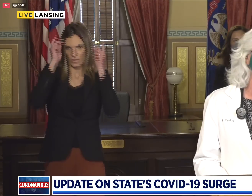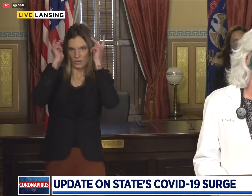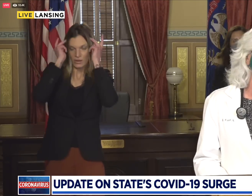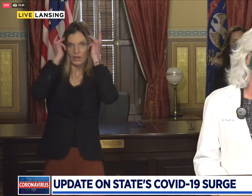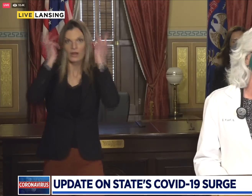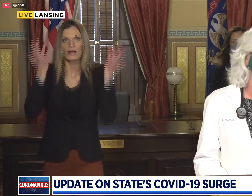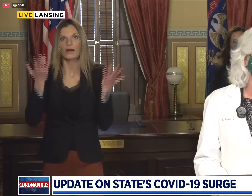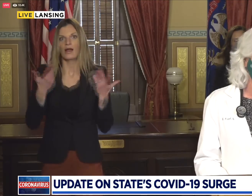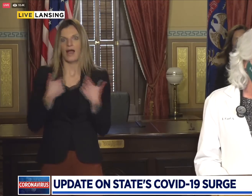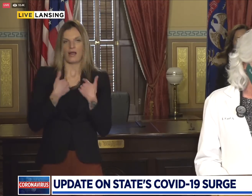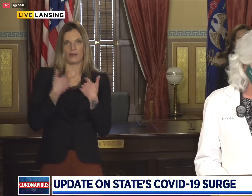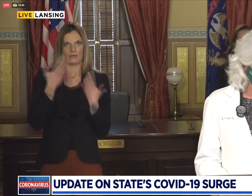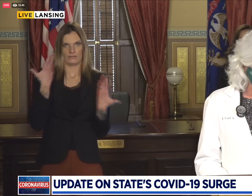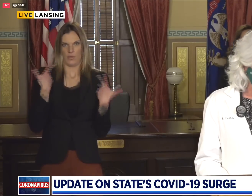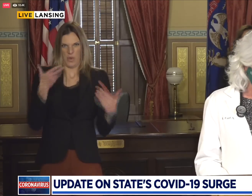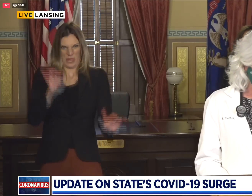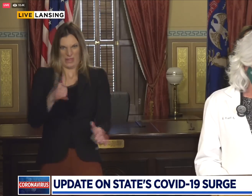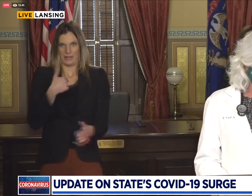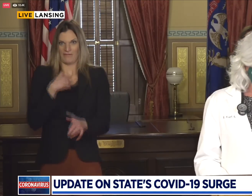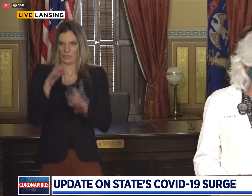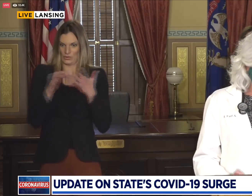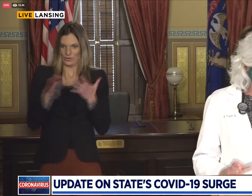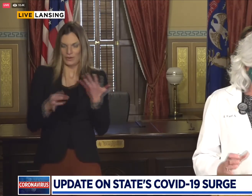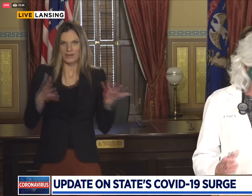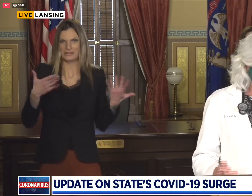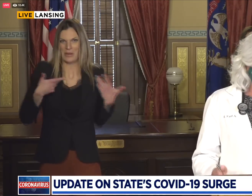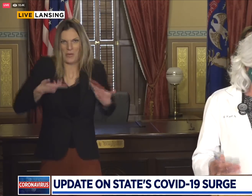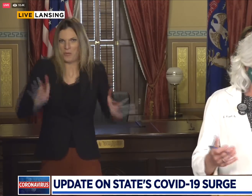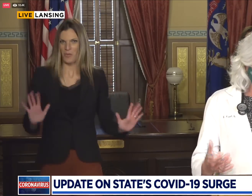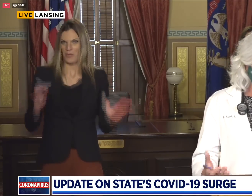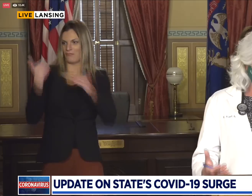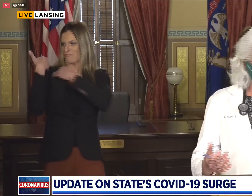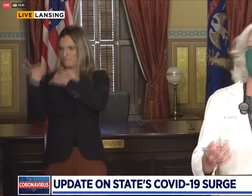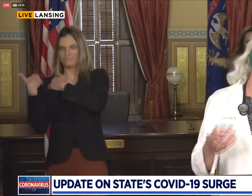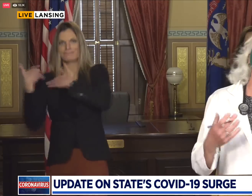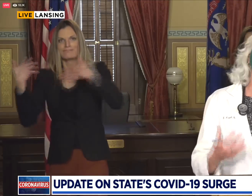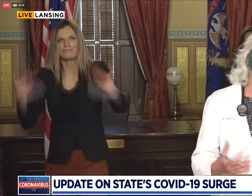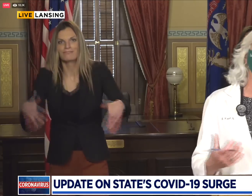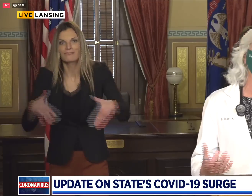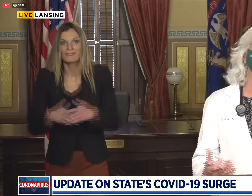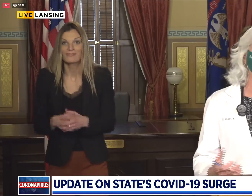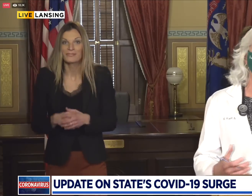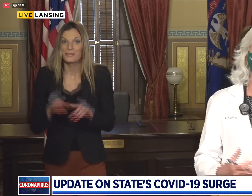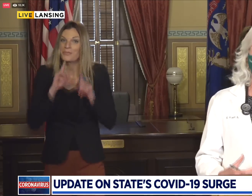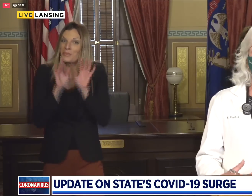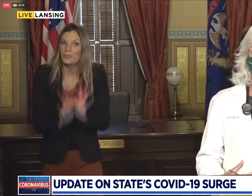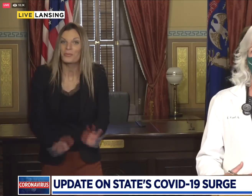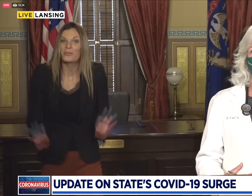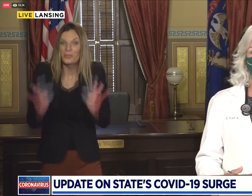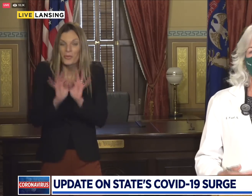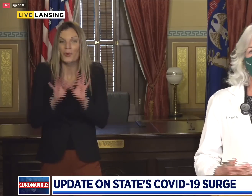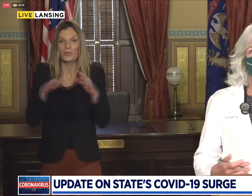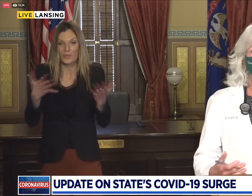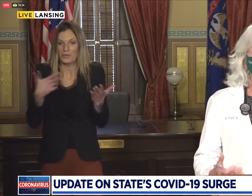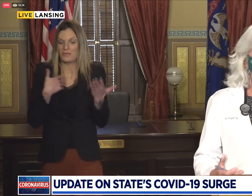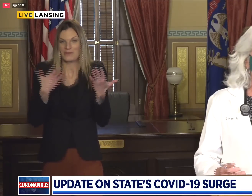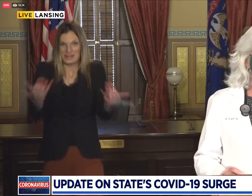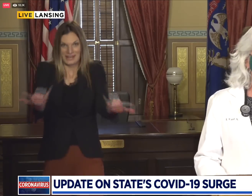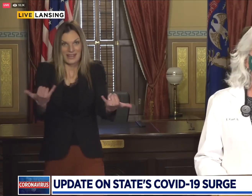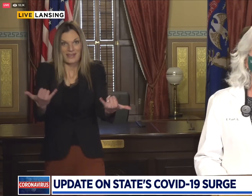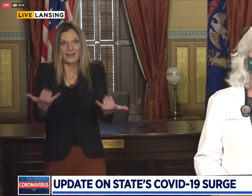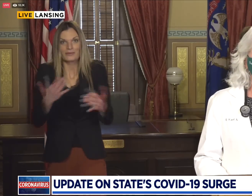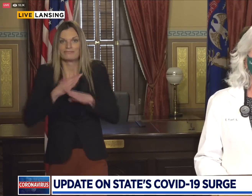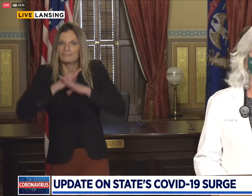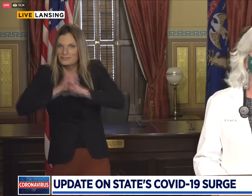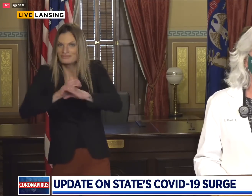even in yours for older patients, but it's very important that we do everything that we can to keep